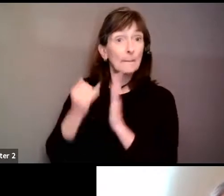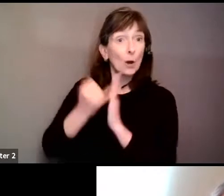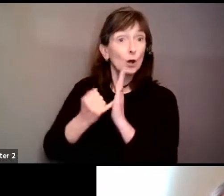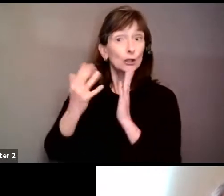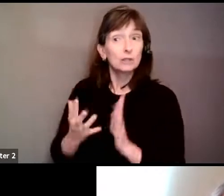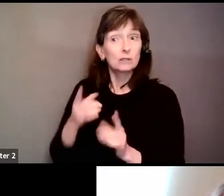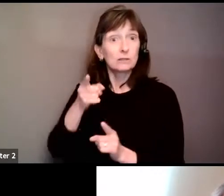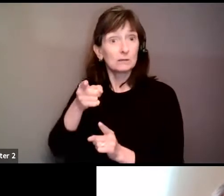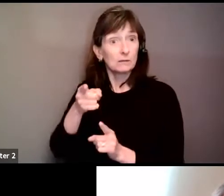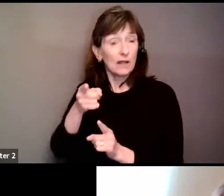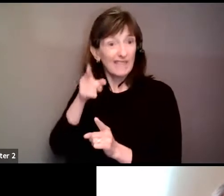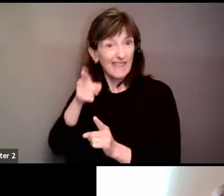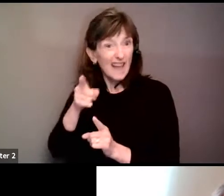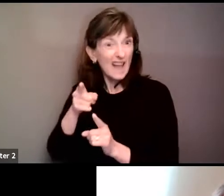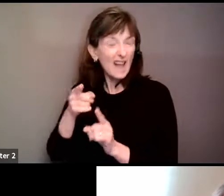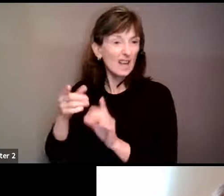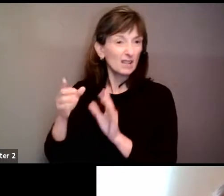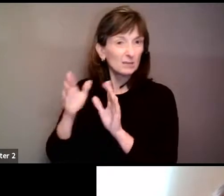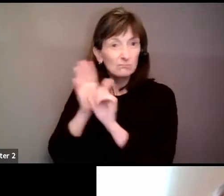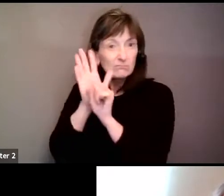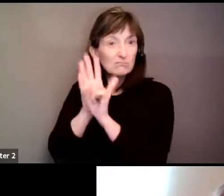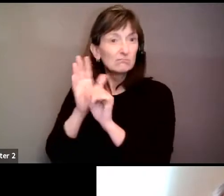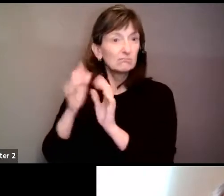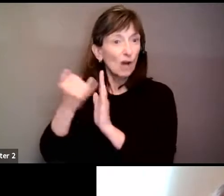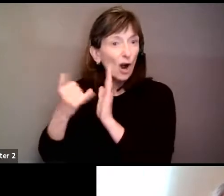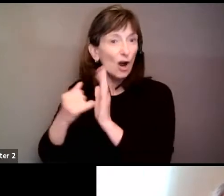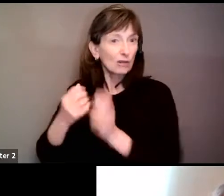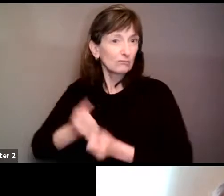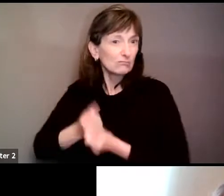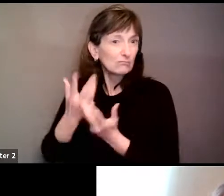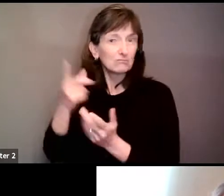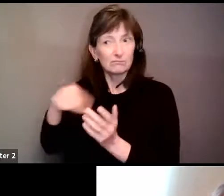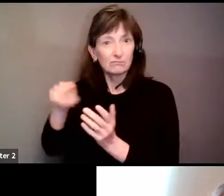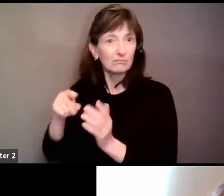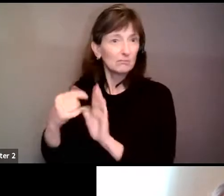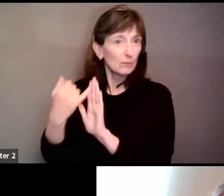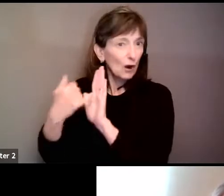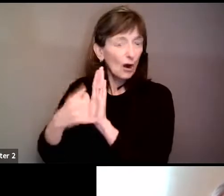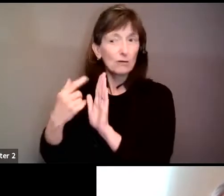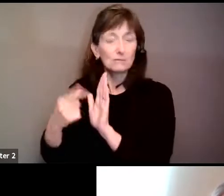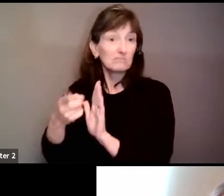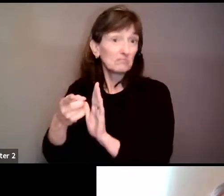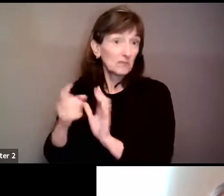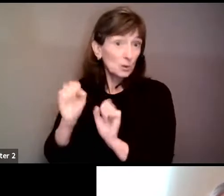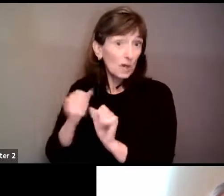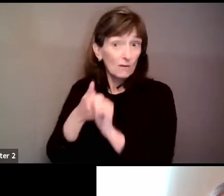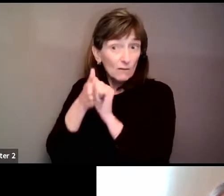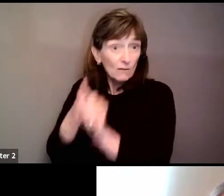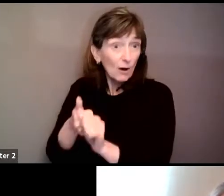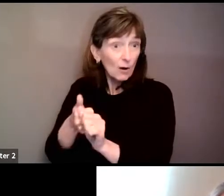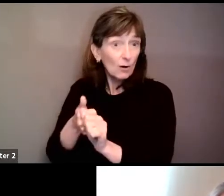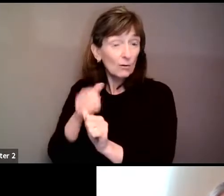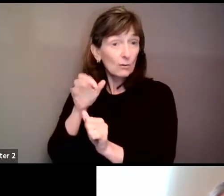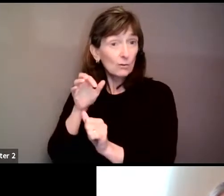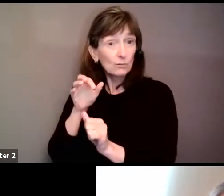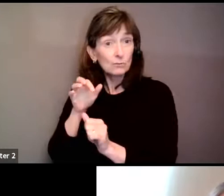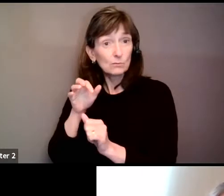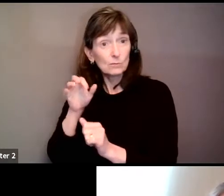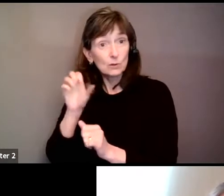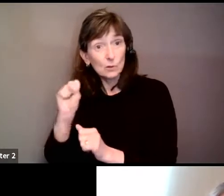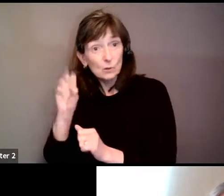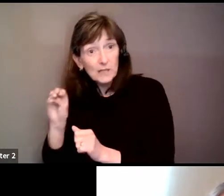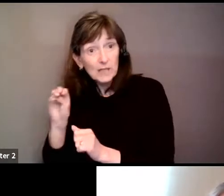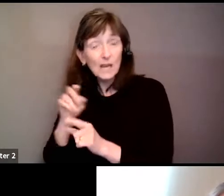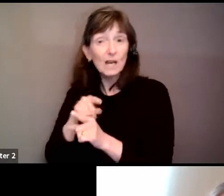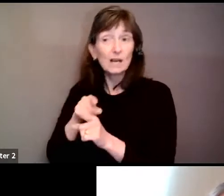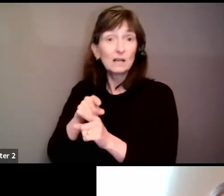of getting these issues and these messages out there. You know, anything is from following them on social media and supporting them, sending them